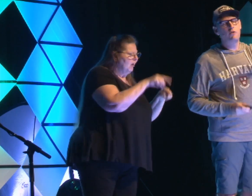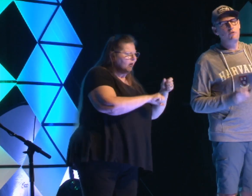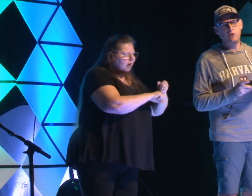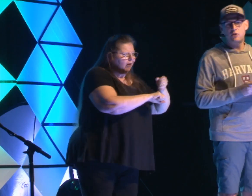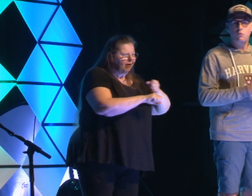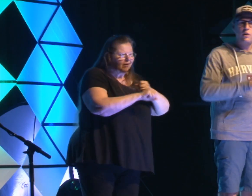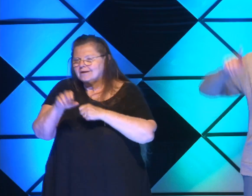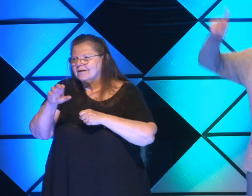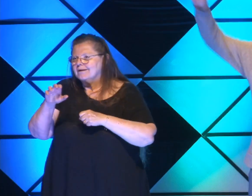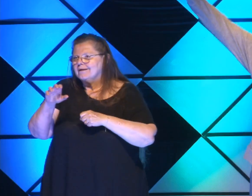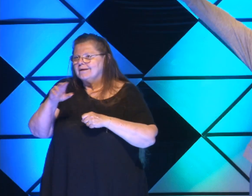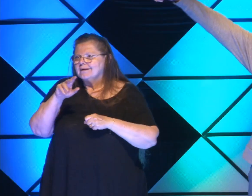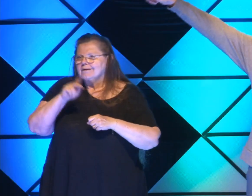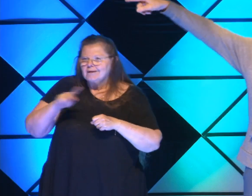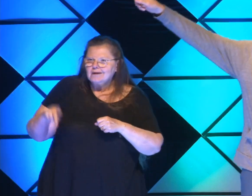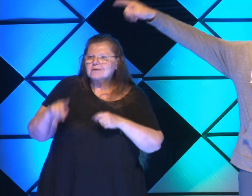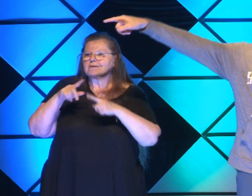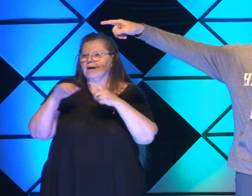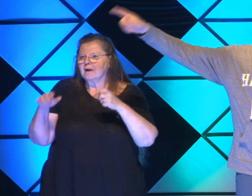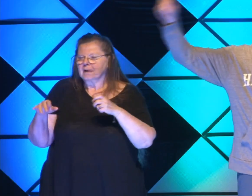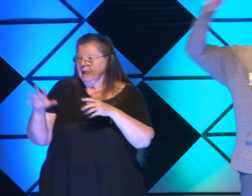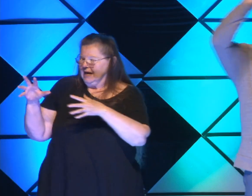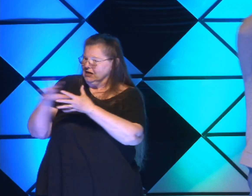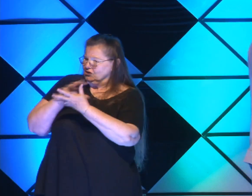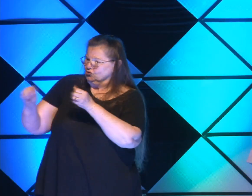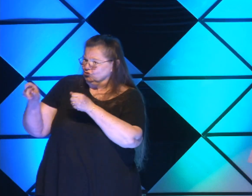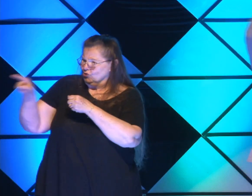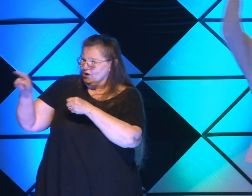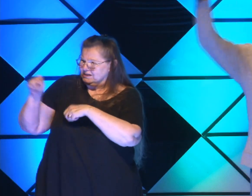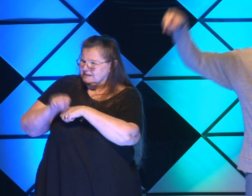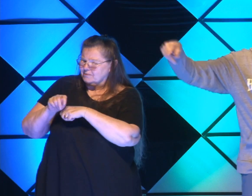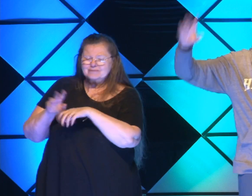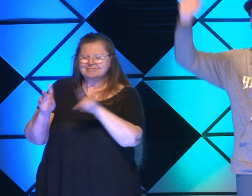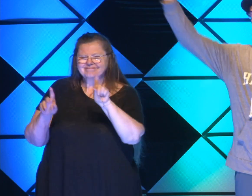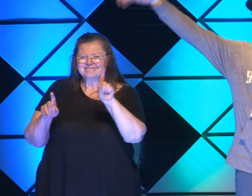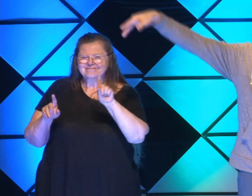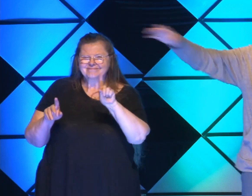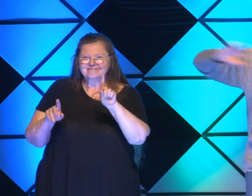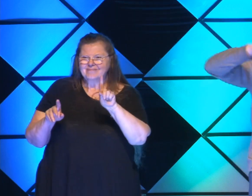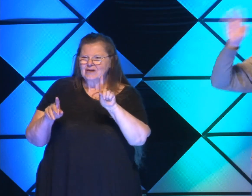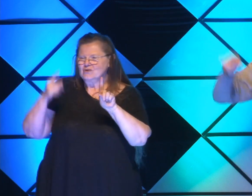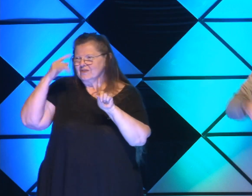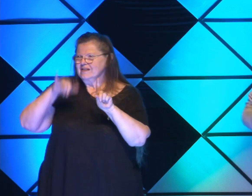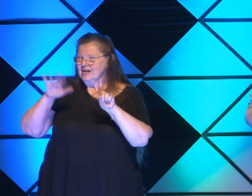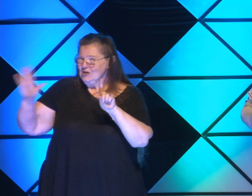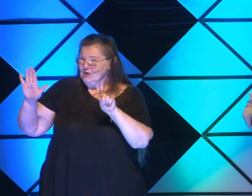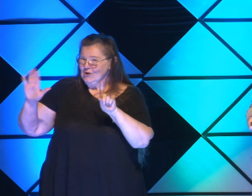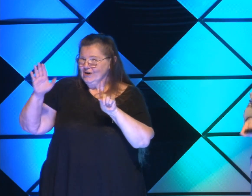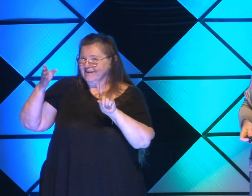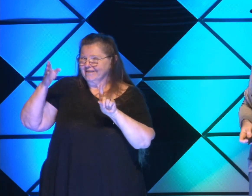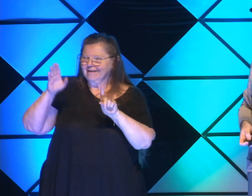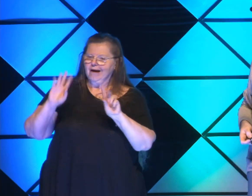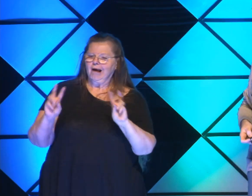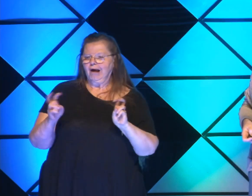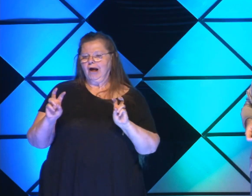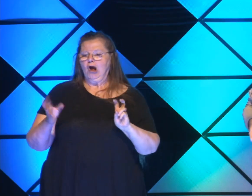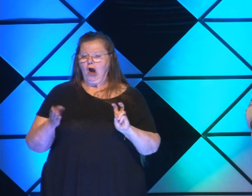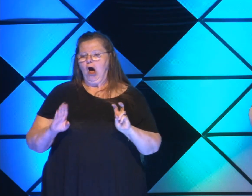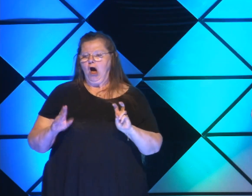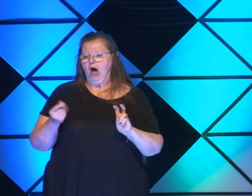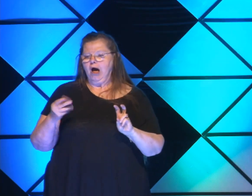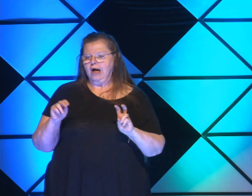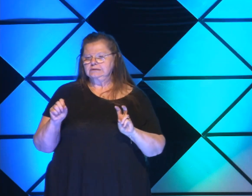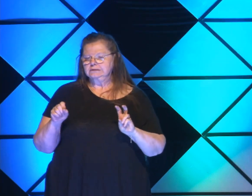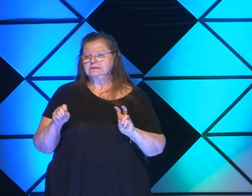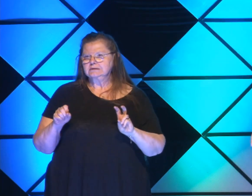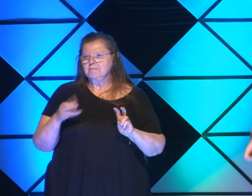superior and fulfills the one of the temple that you destroyed, that you think that now your gods are more powerful because you destroyed them. No. Our Jesus